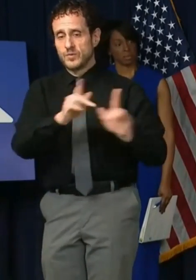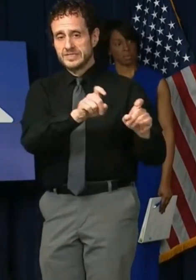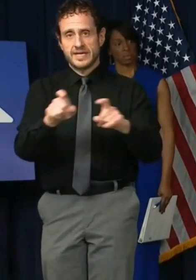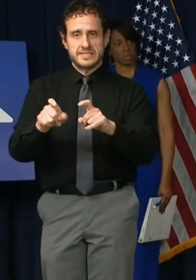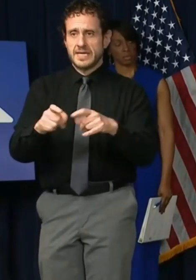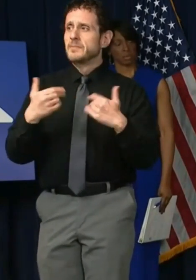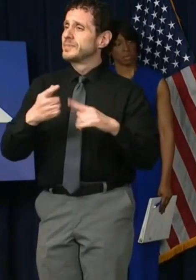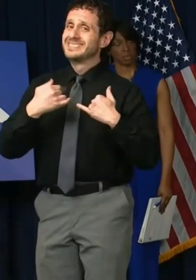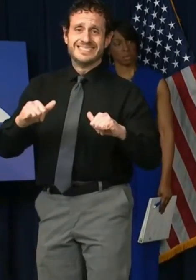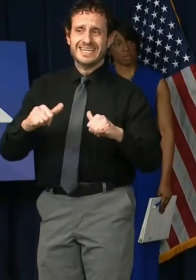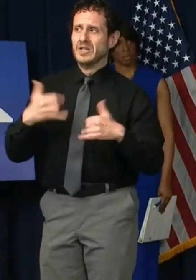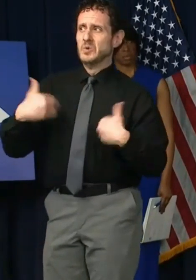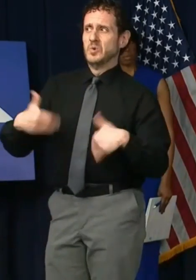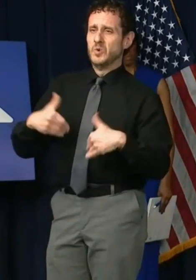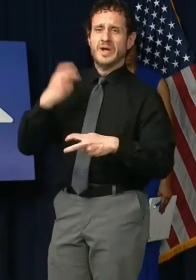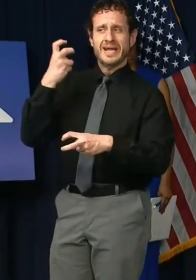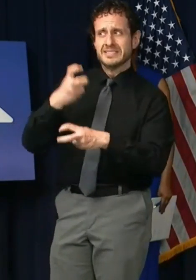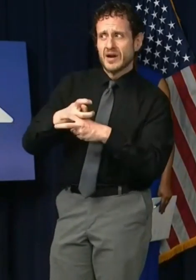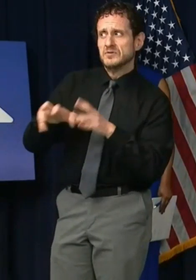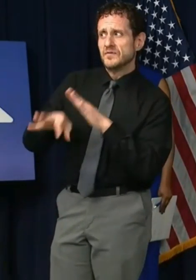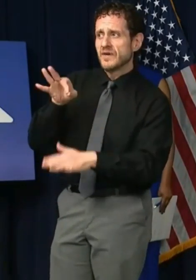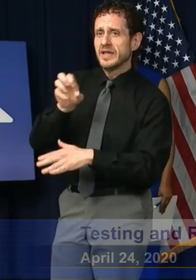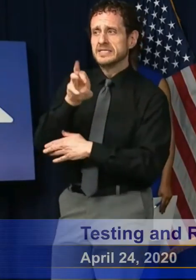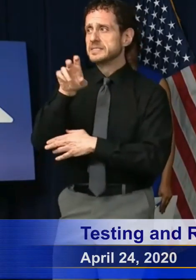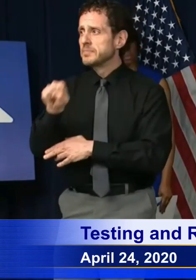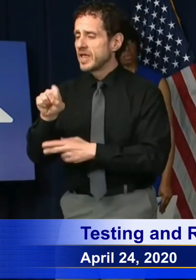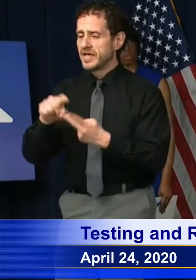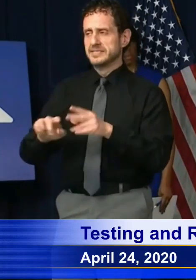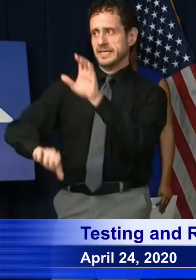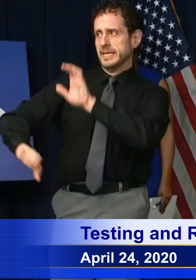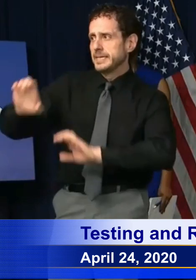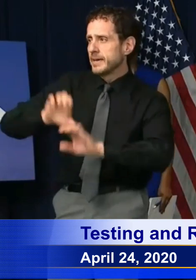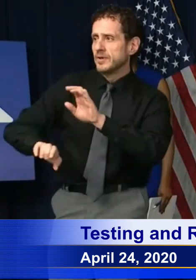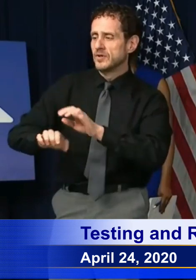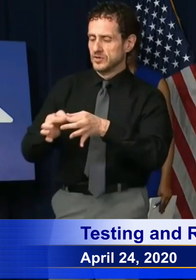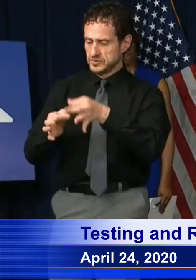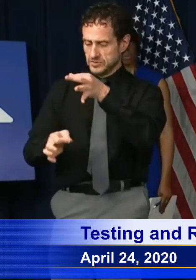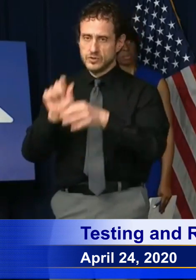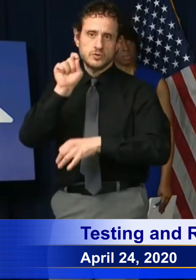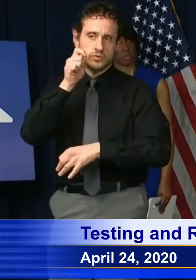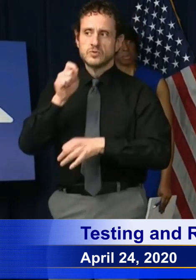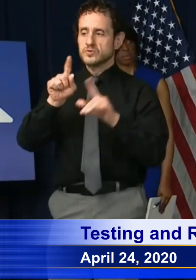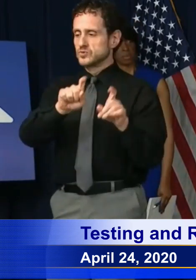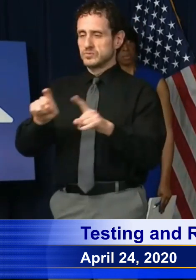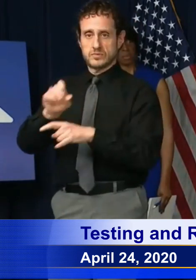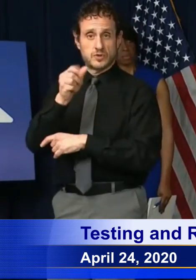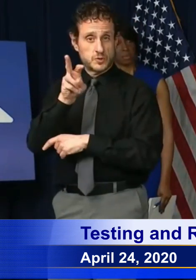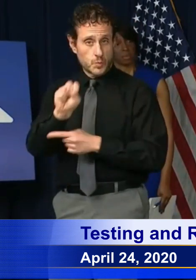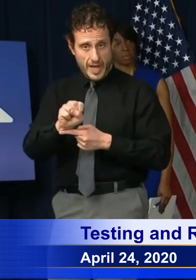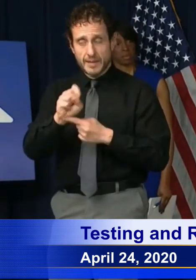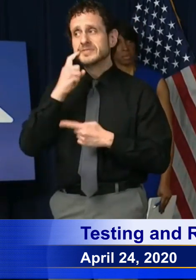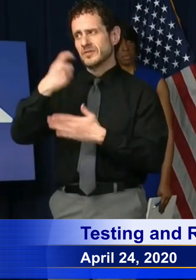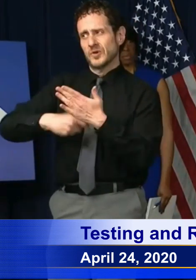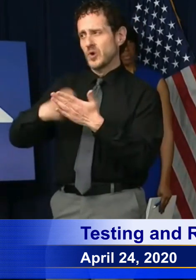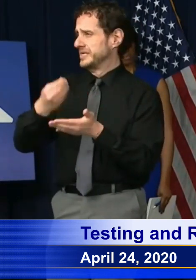a challenge. Most significantly, sourcing reagents and testing swabs and the costs that come with it. To be clear,